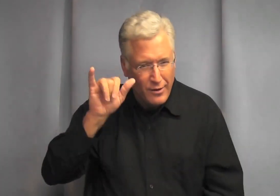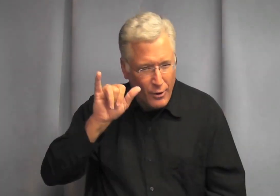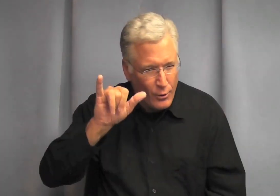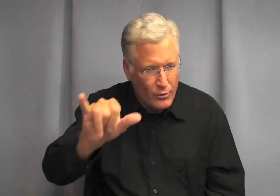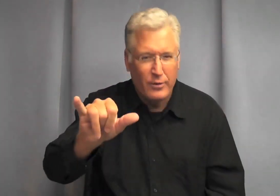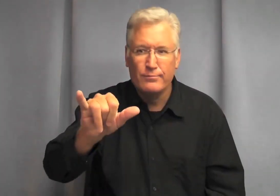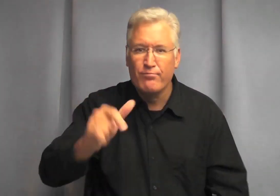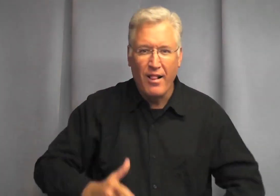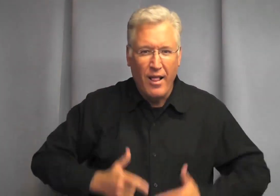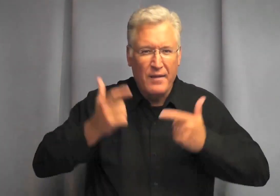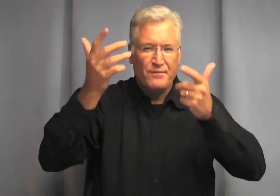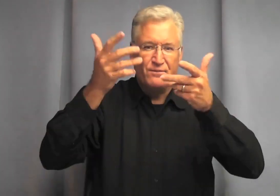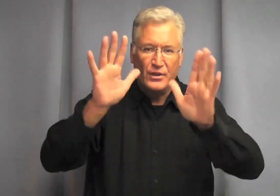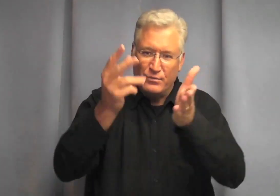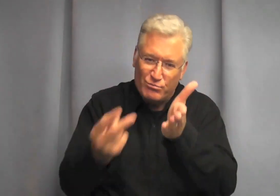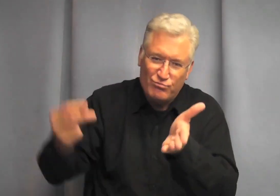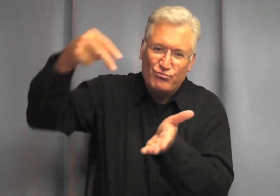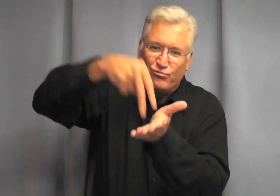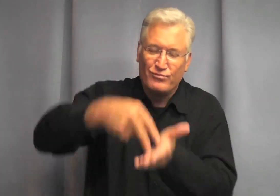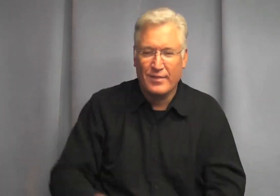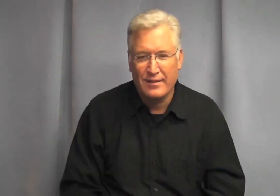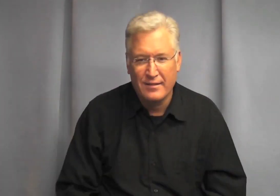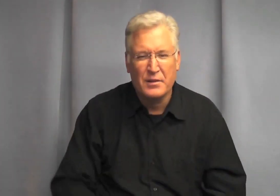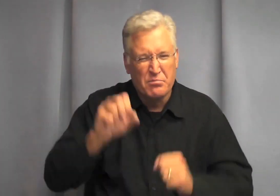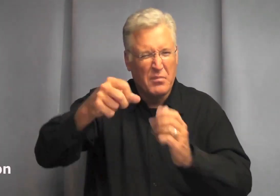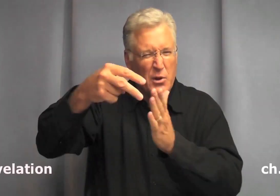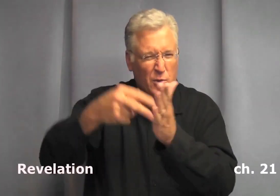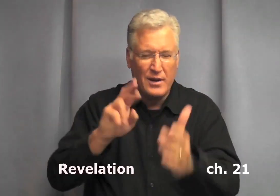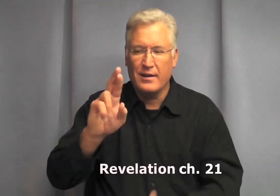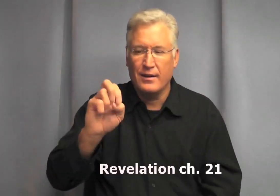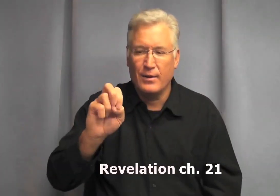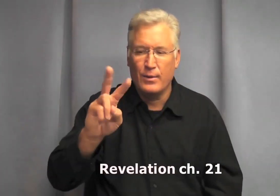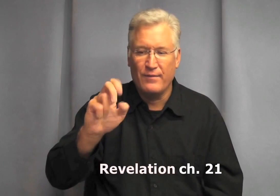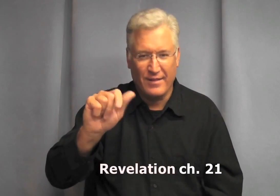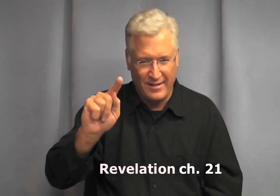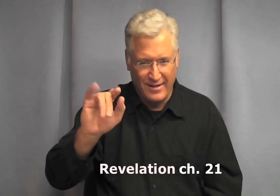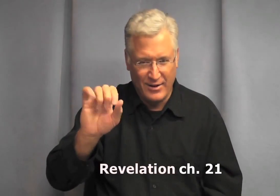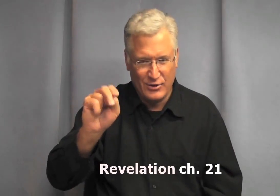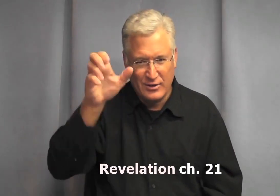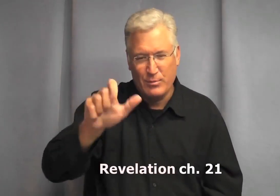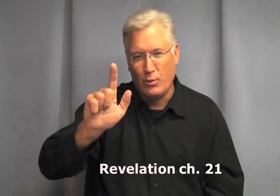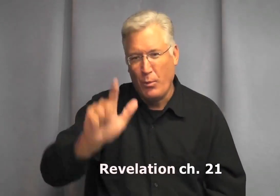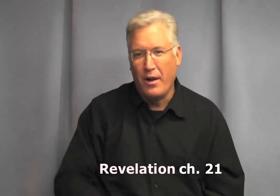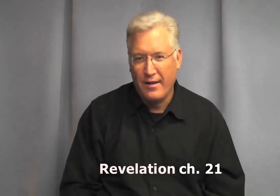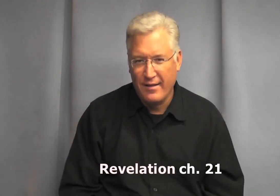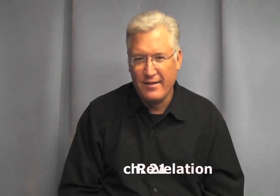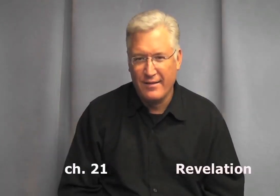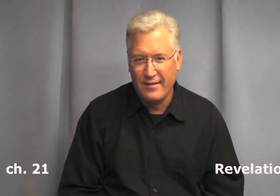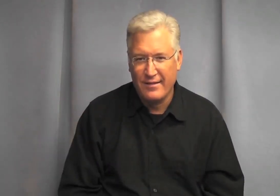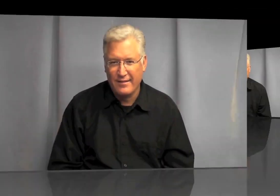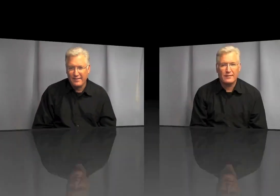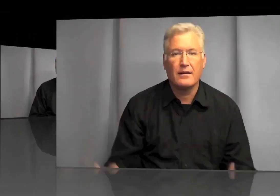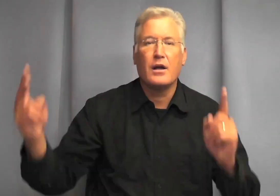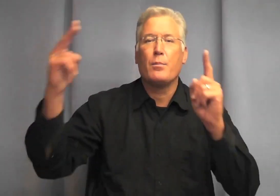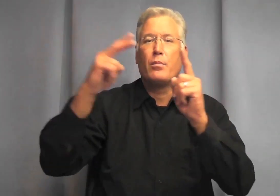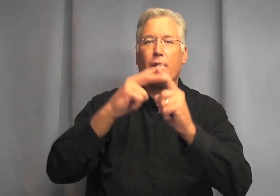God's people to enjoy eternity with the life-giving resurrection. Read about this in Revelation chapter